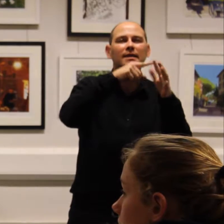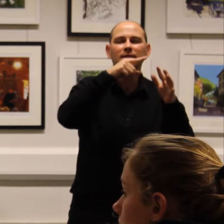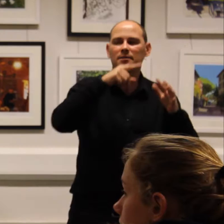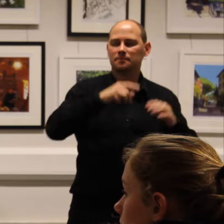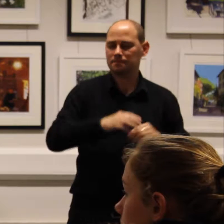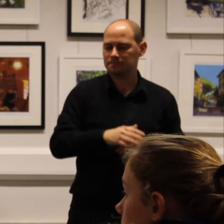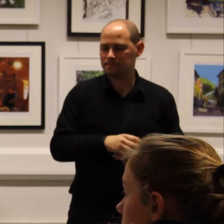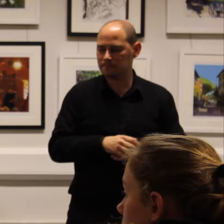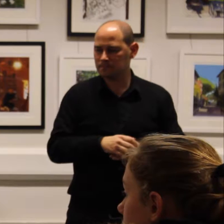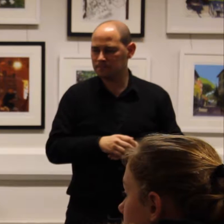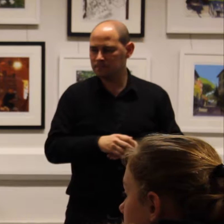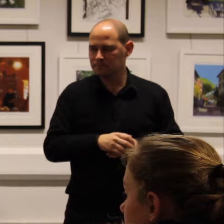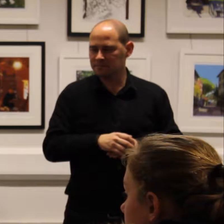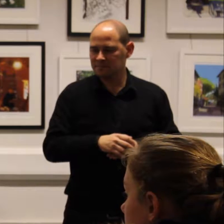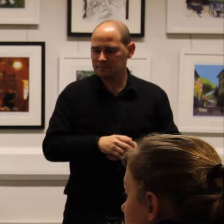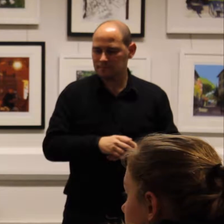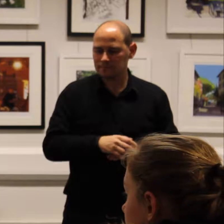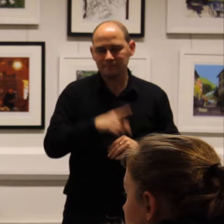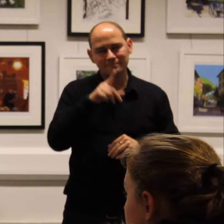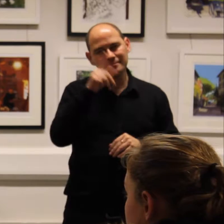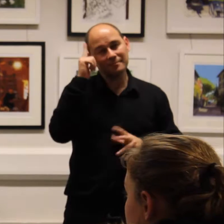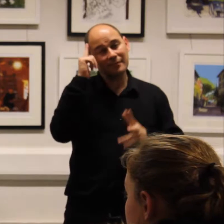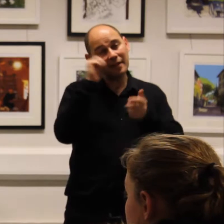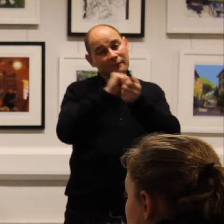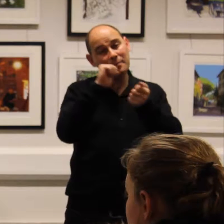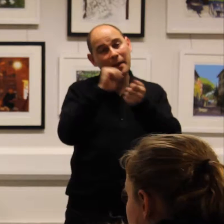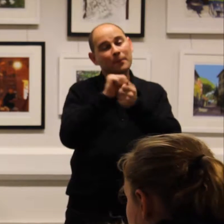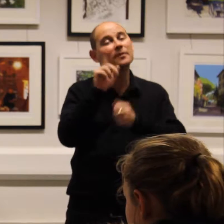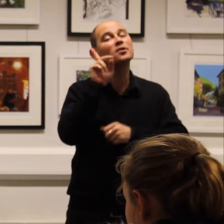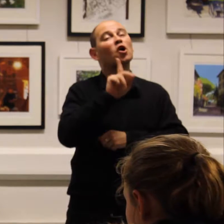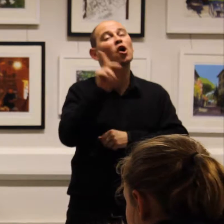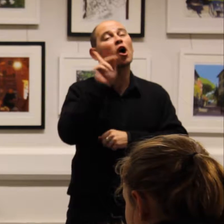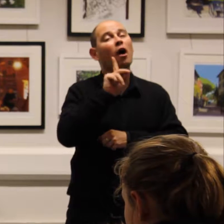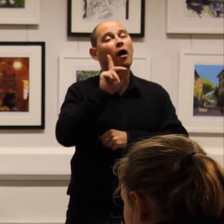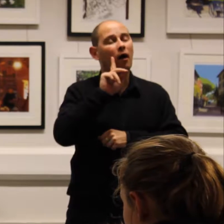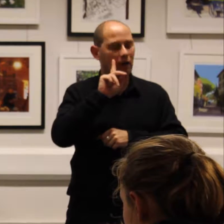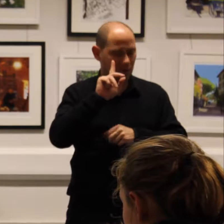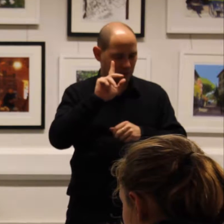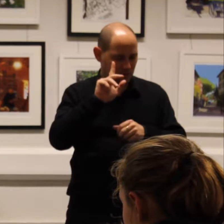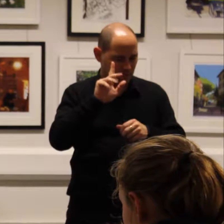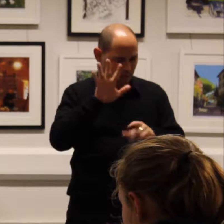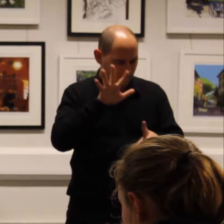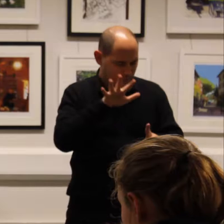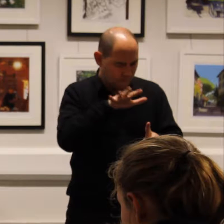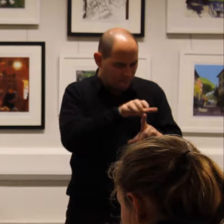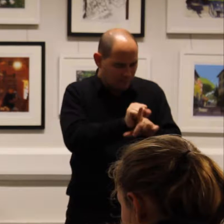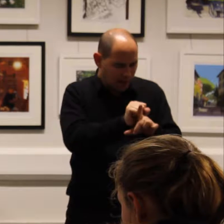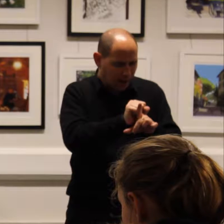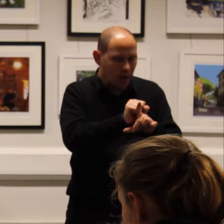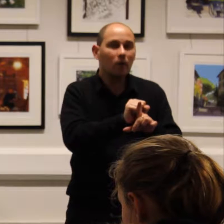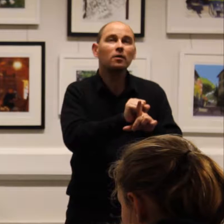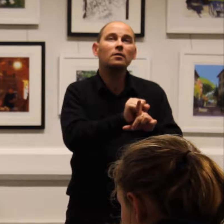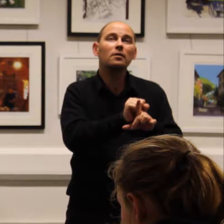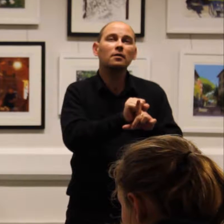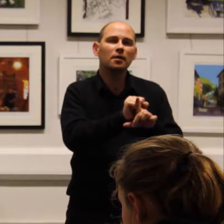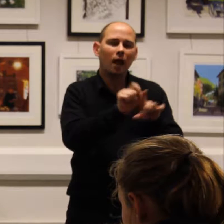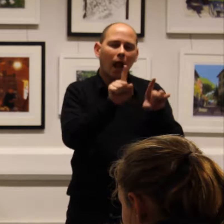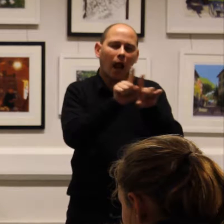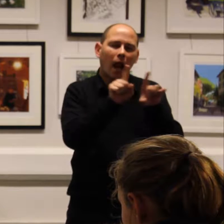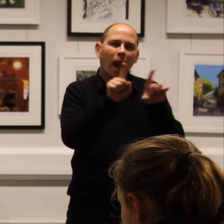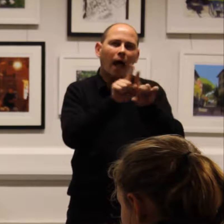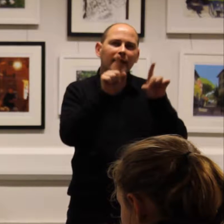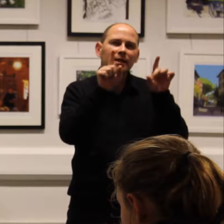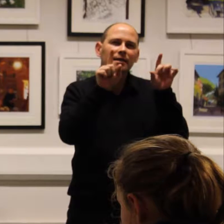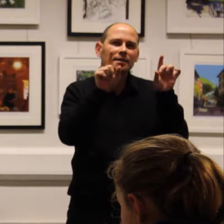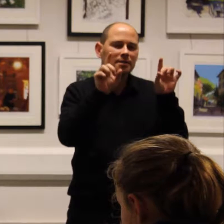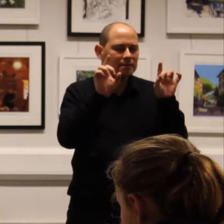He remembers about a girl found crystallized with woven hair and the teeth still in